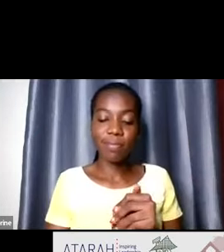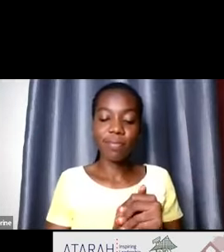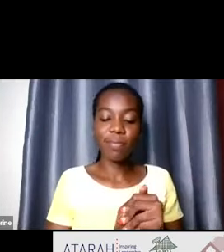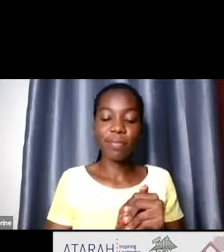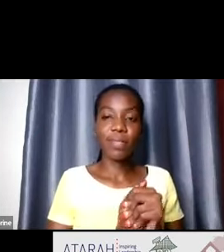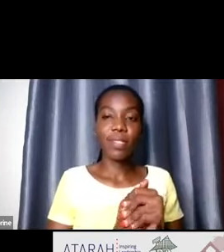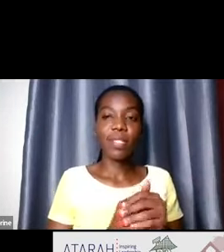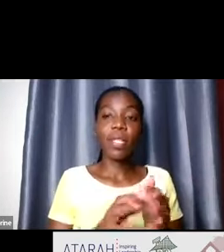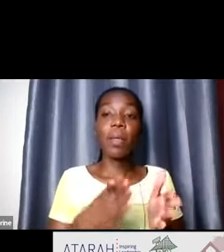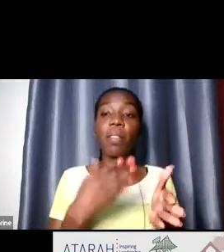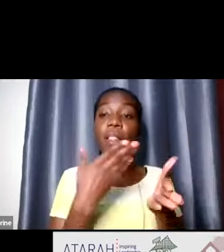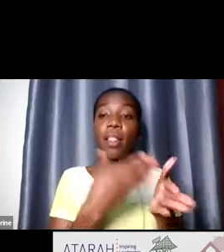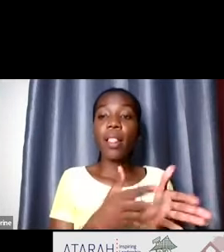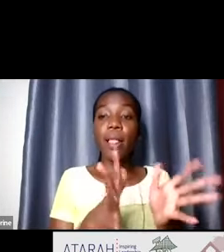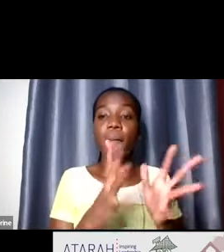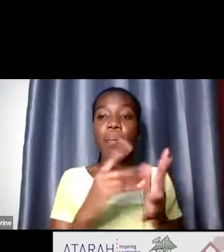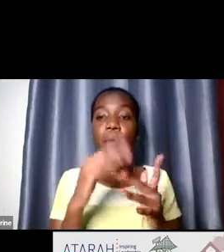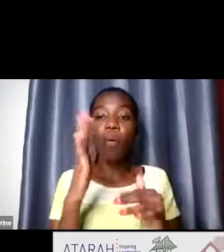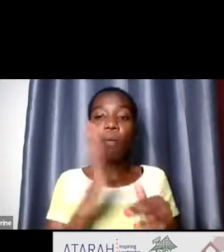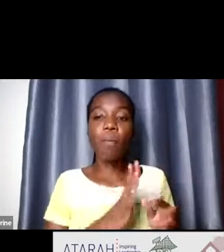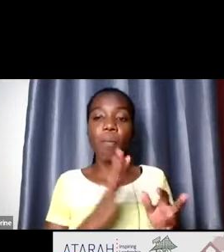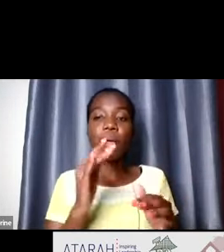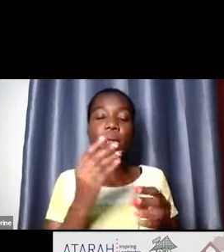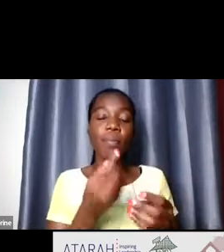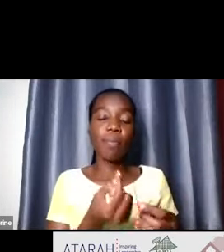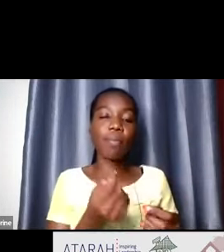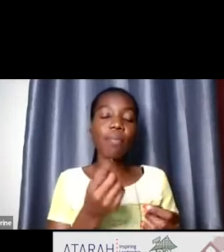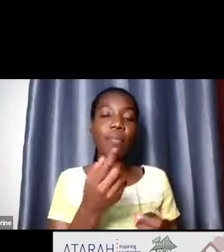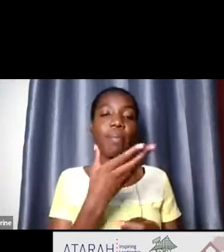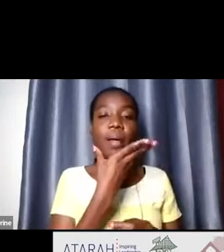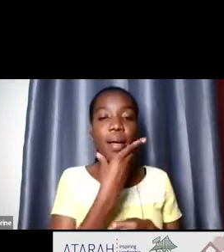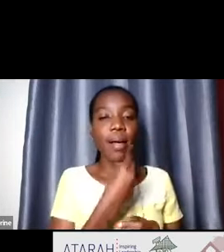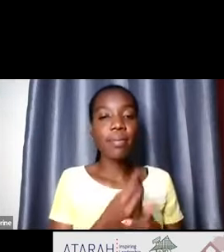a woman, less in a man.